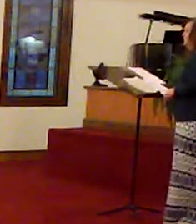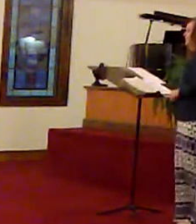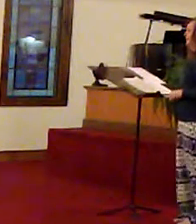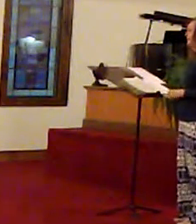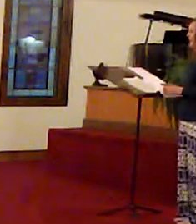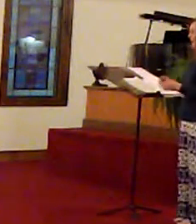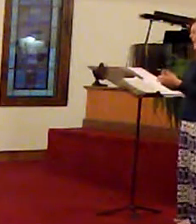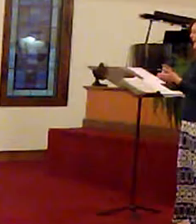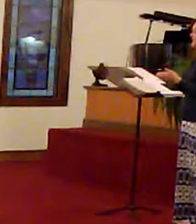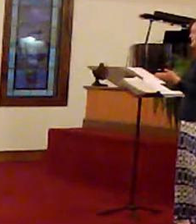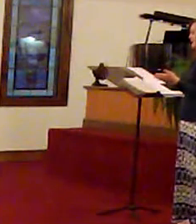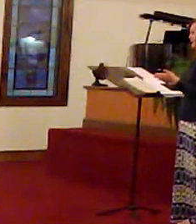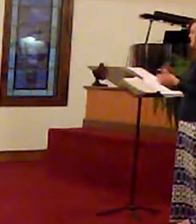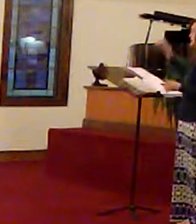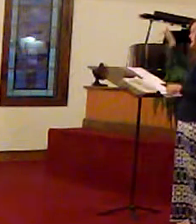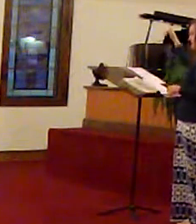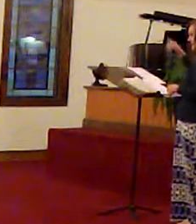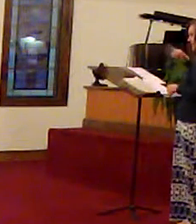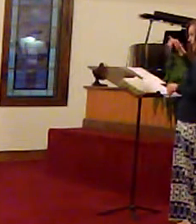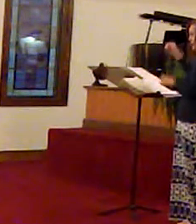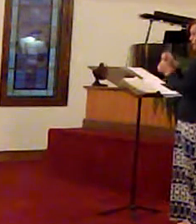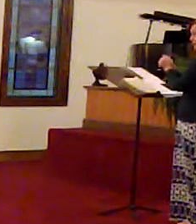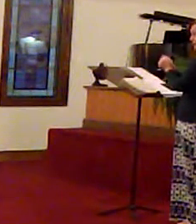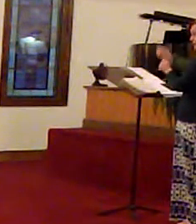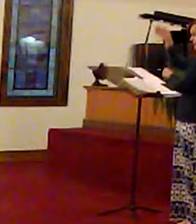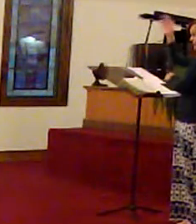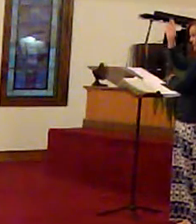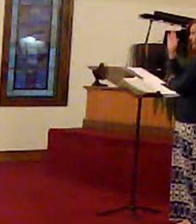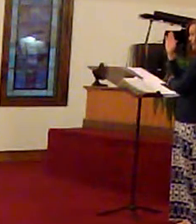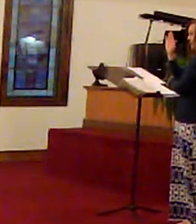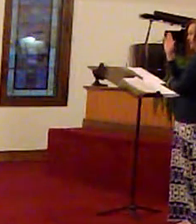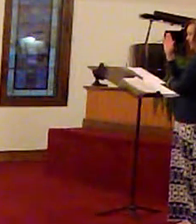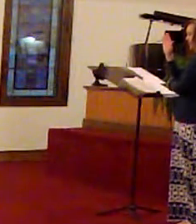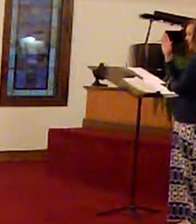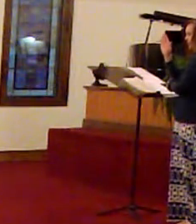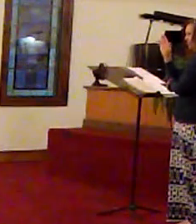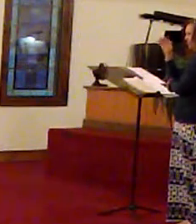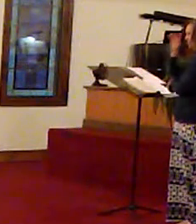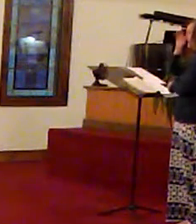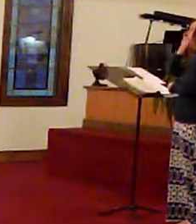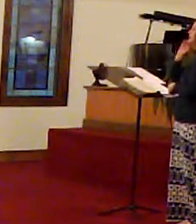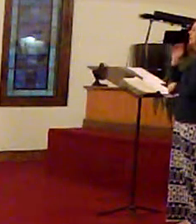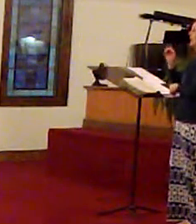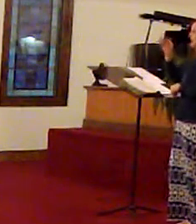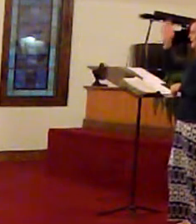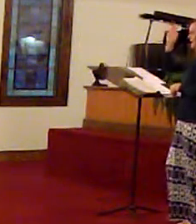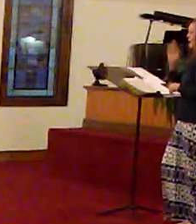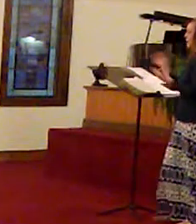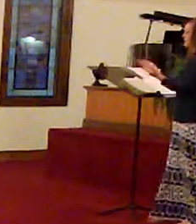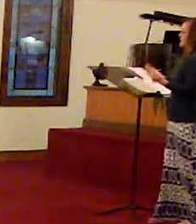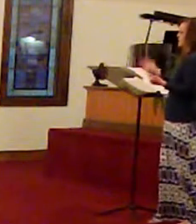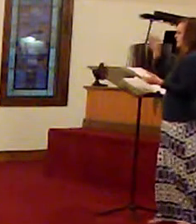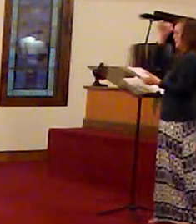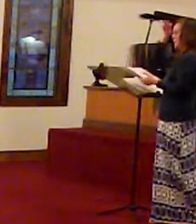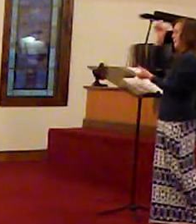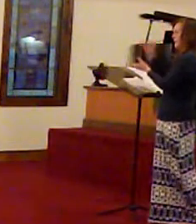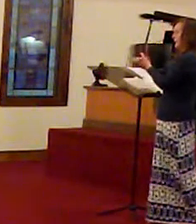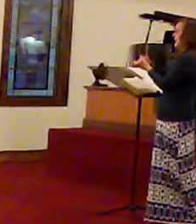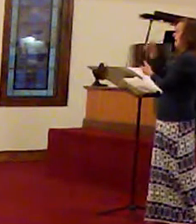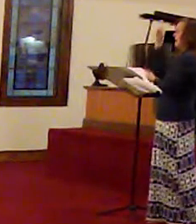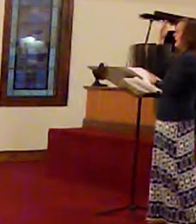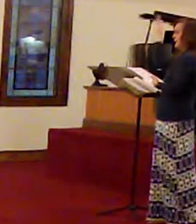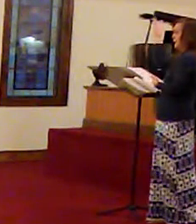Sometimes I believe God puts things in the Bible to say, okay, Brian, are you going to believe me? Jump, I'm going to